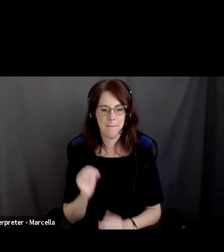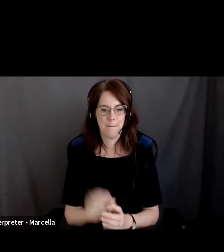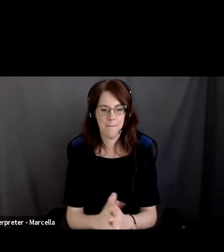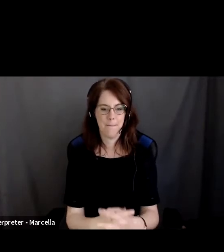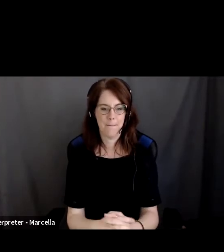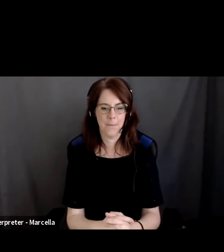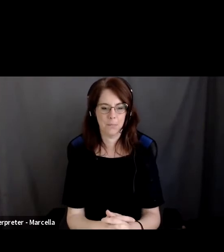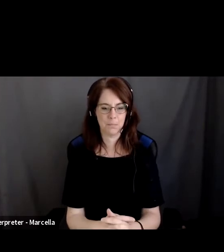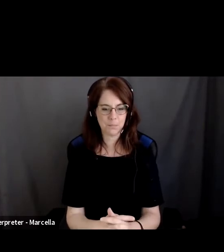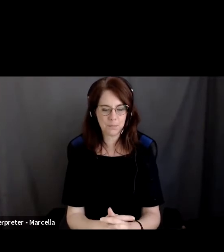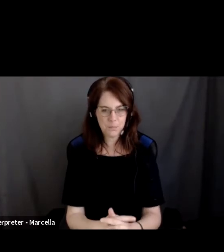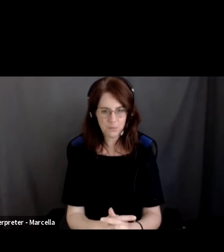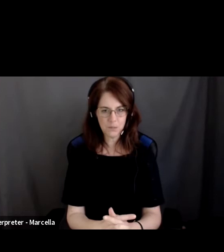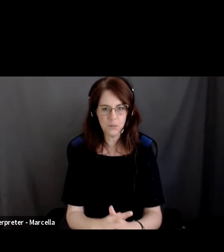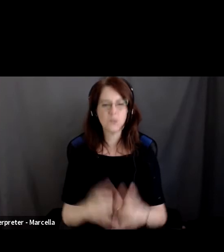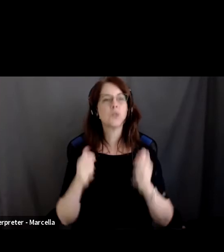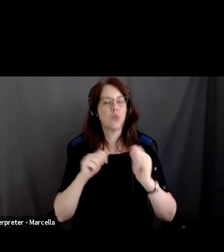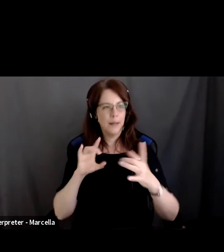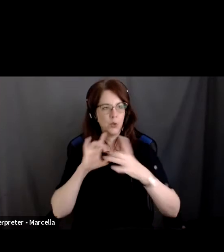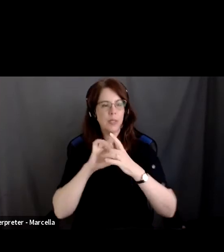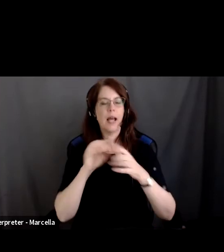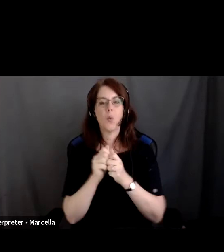Trying to connect up with local service